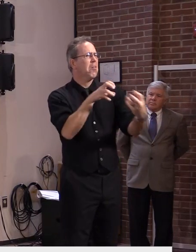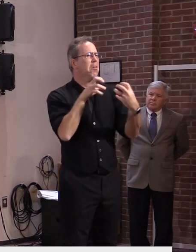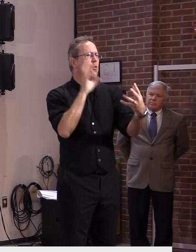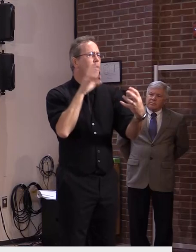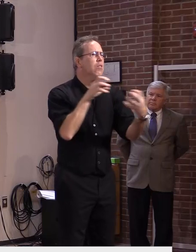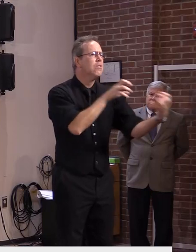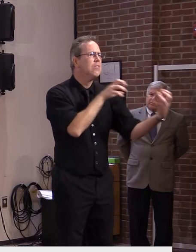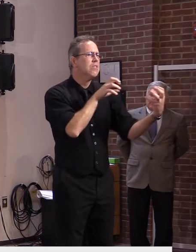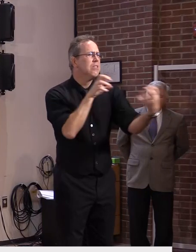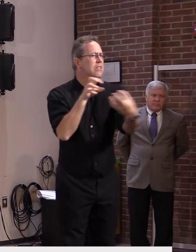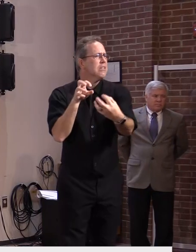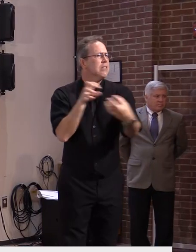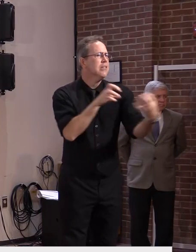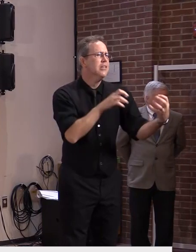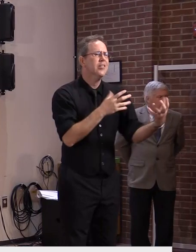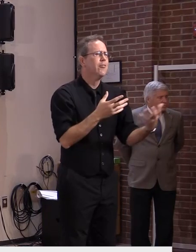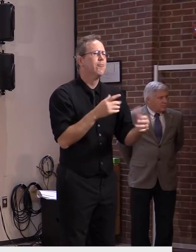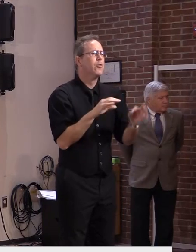All right, thank you.